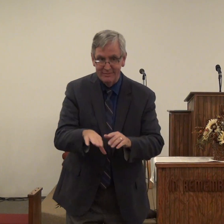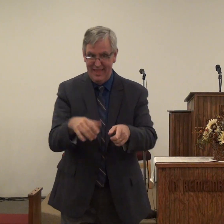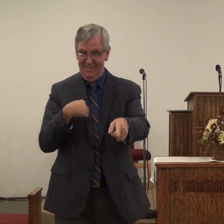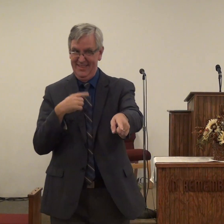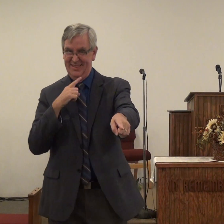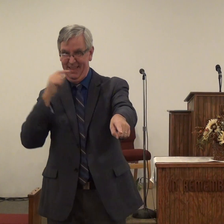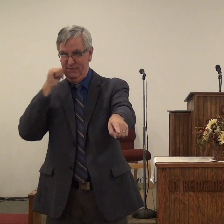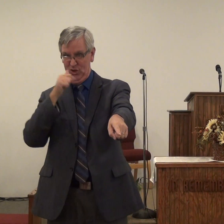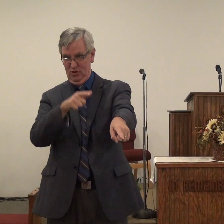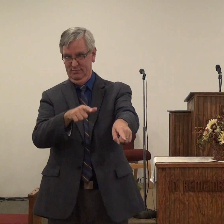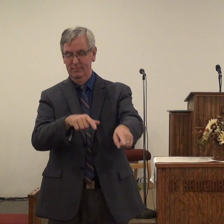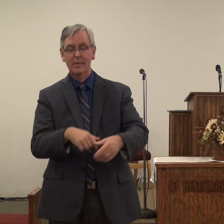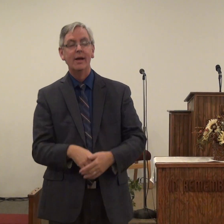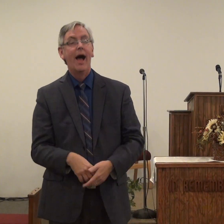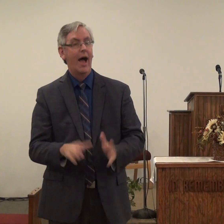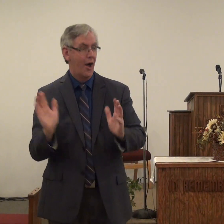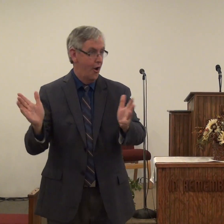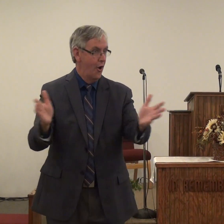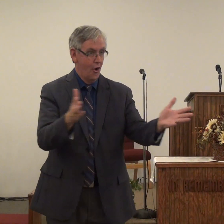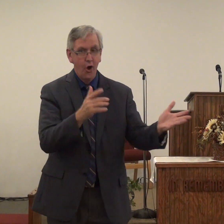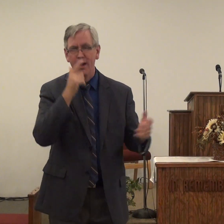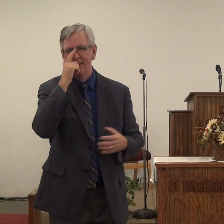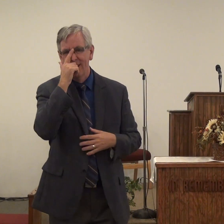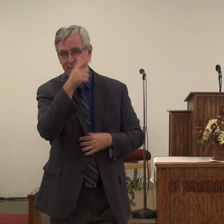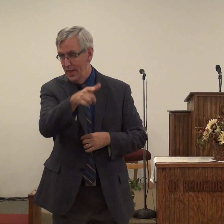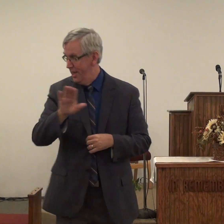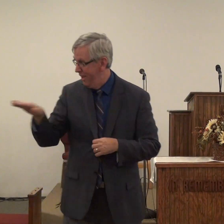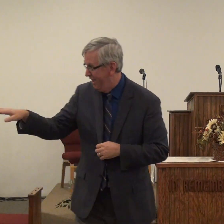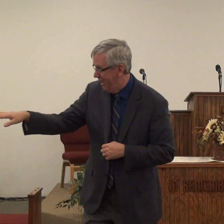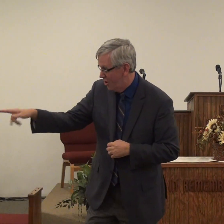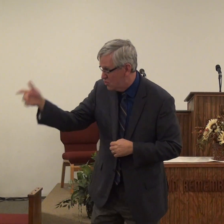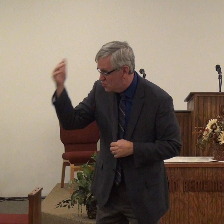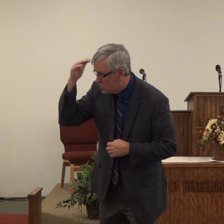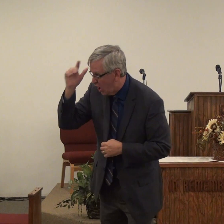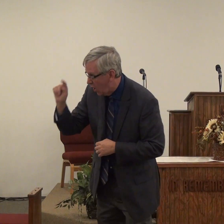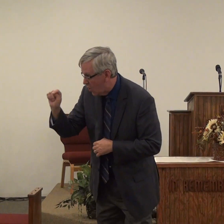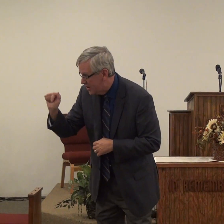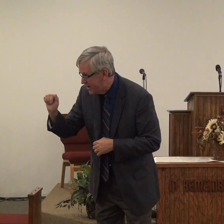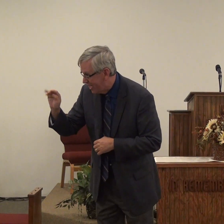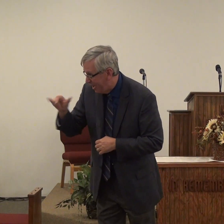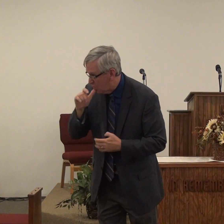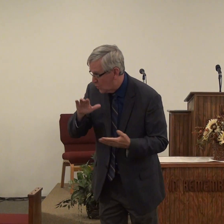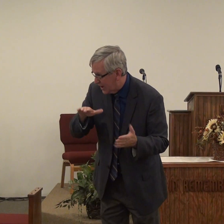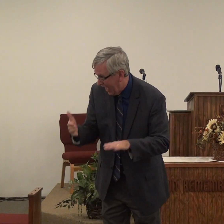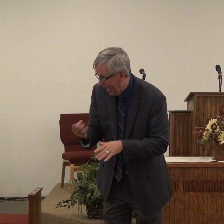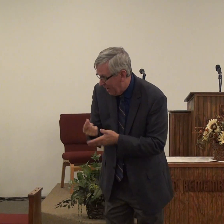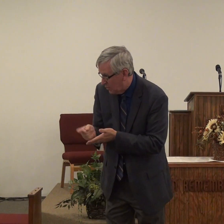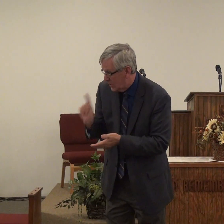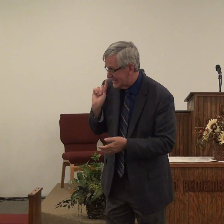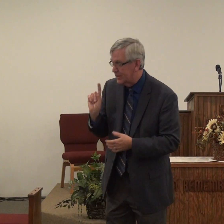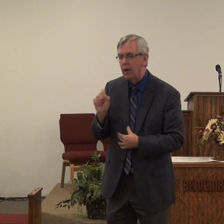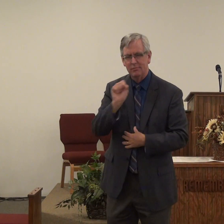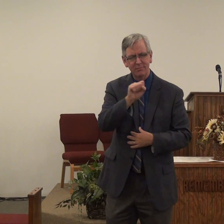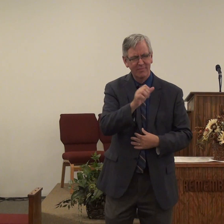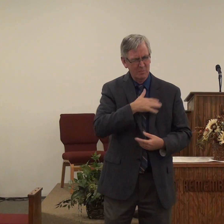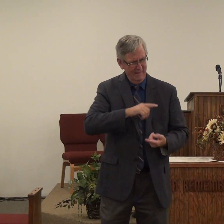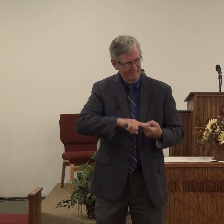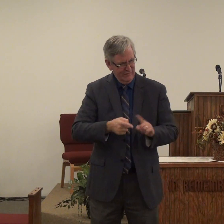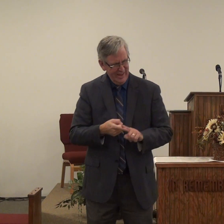right in. So we went in and sat down, and they had a deaf daughter. And the mother said after a while, did you know Tammy, the little girl